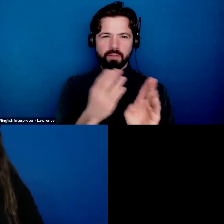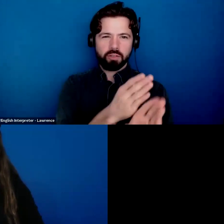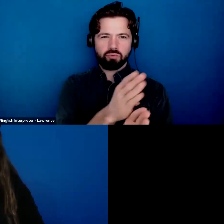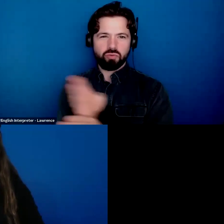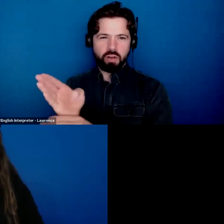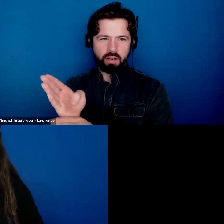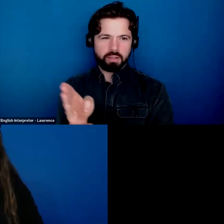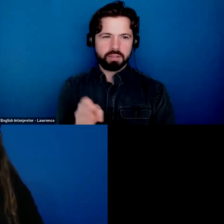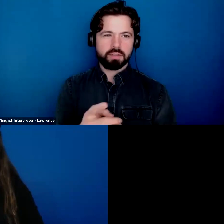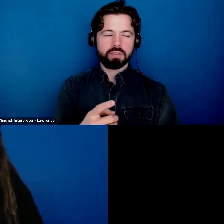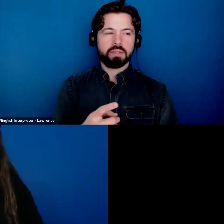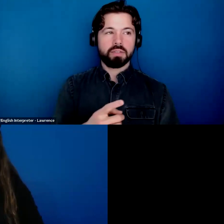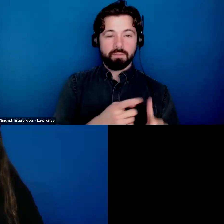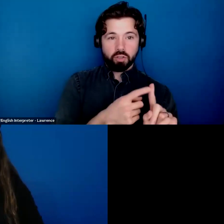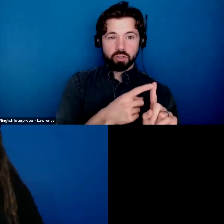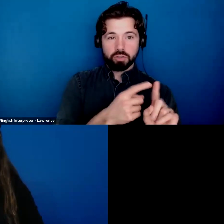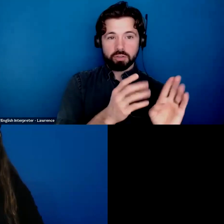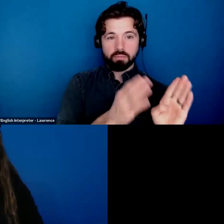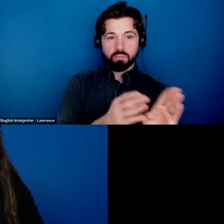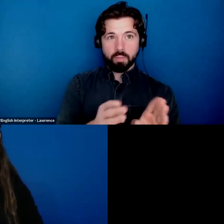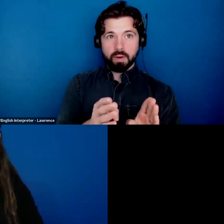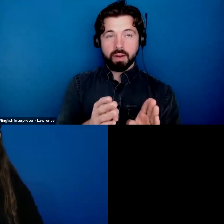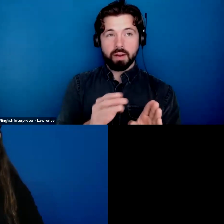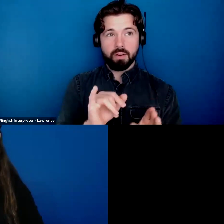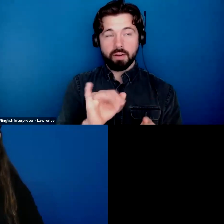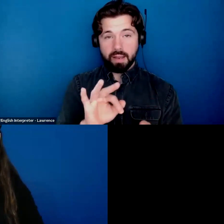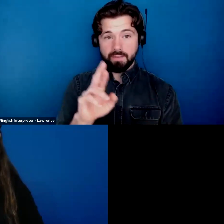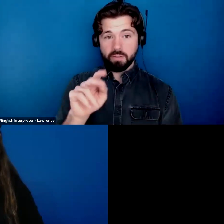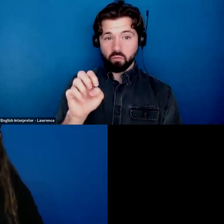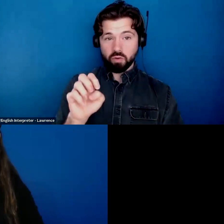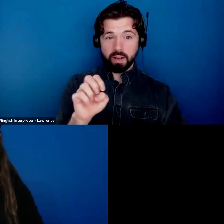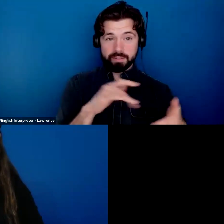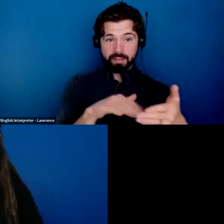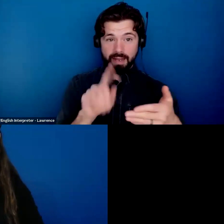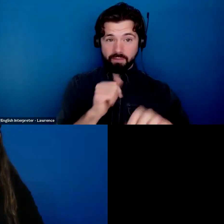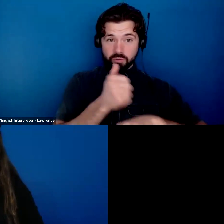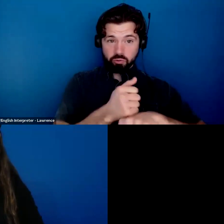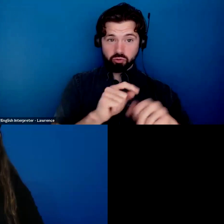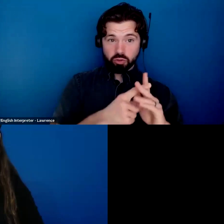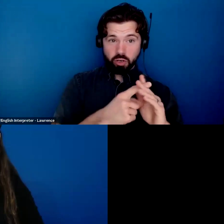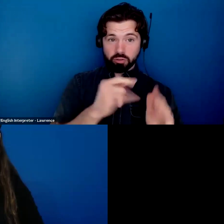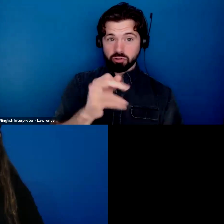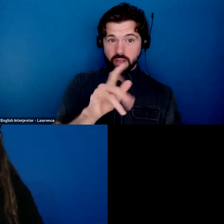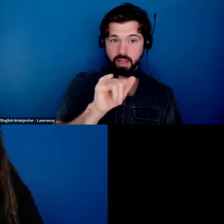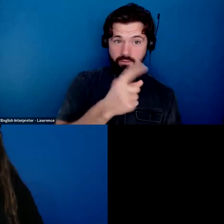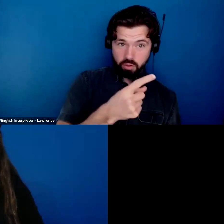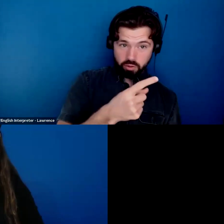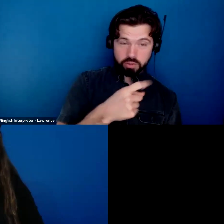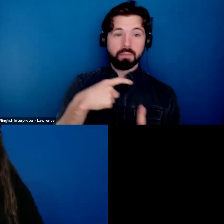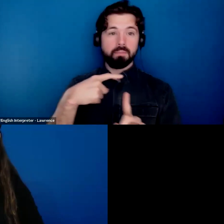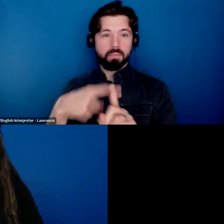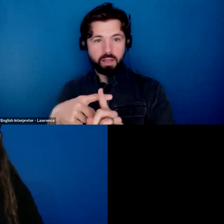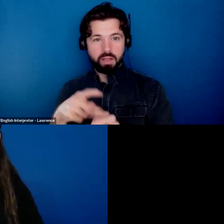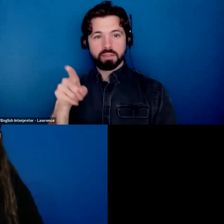have to prepare for what it would look like if the rate study has to get implemented on July 1, and then they also have to prepare for what it would look